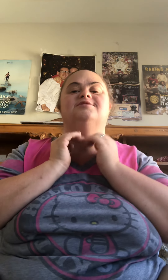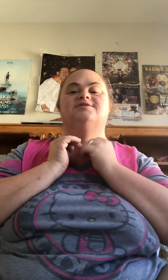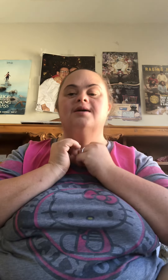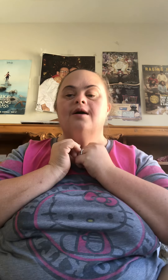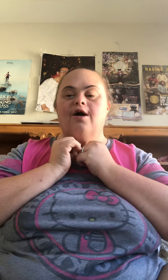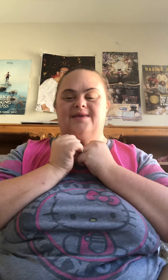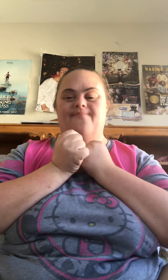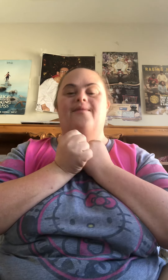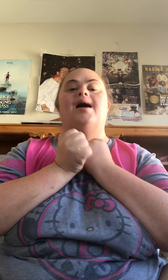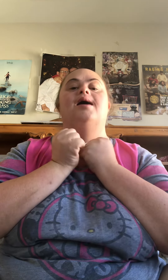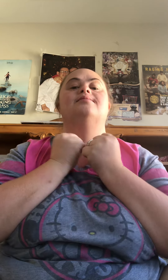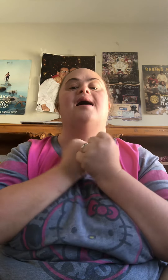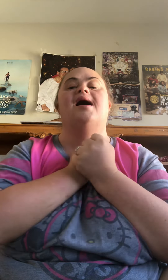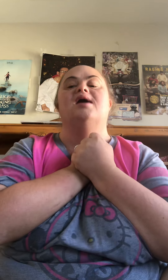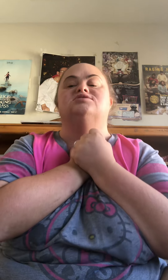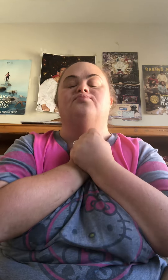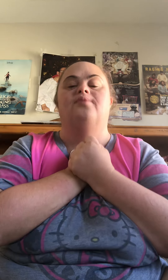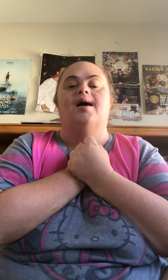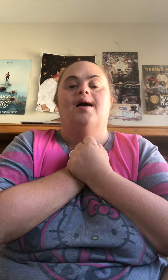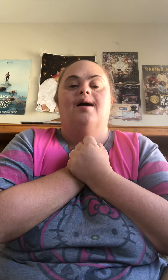Because in my last breath